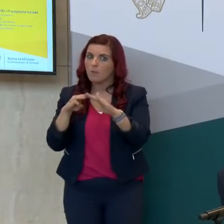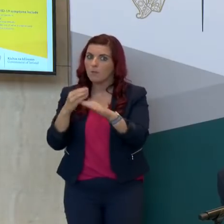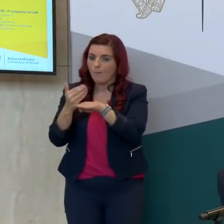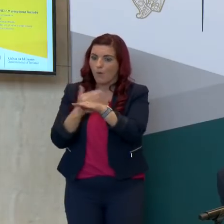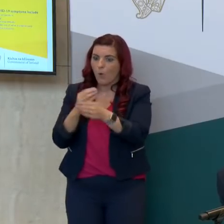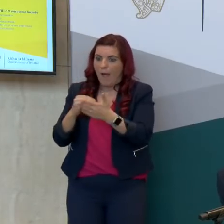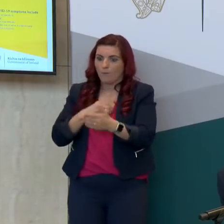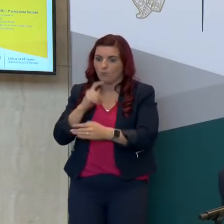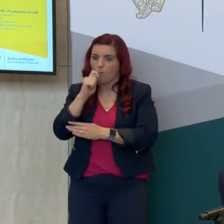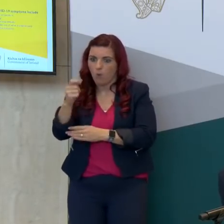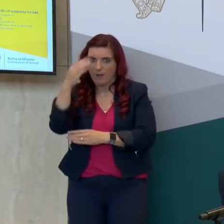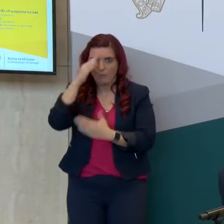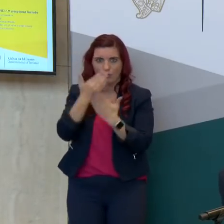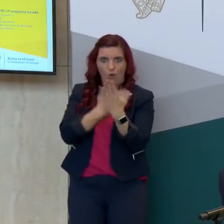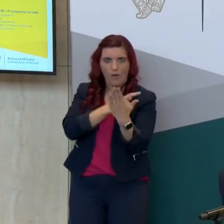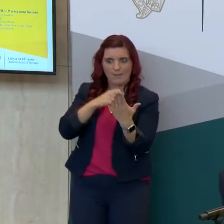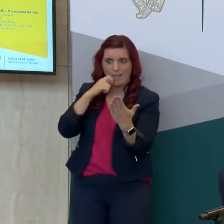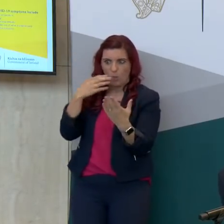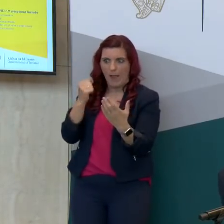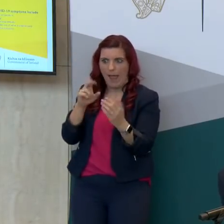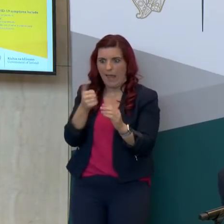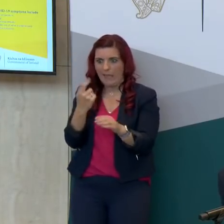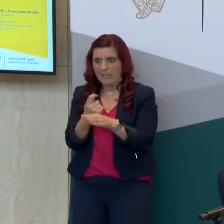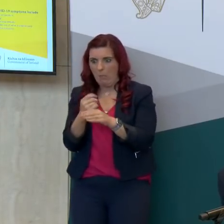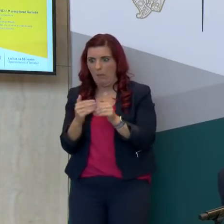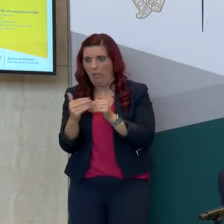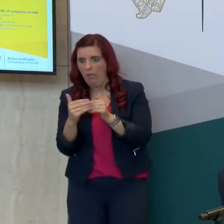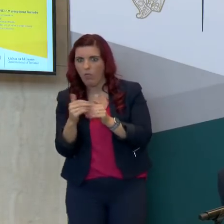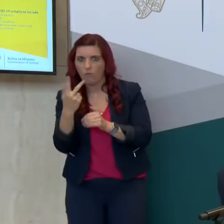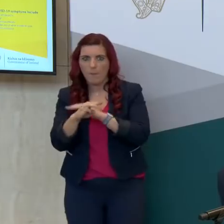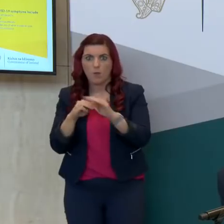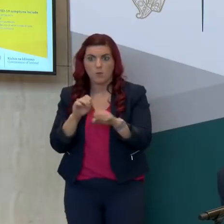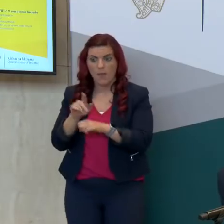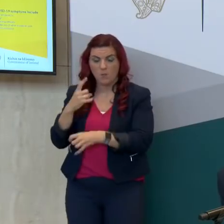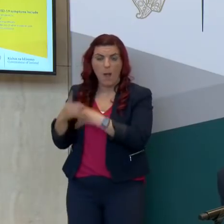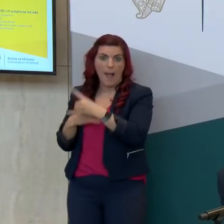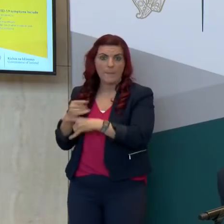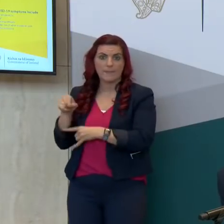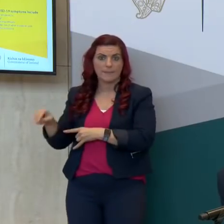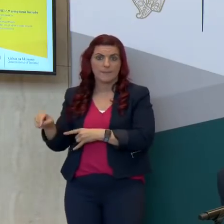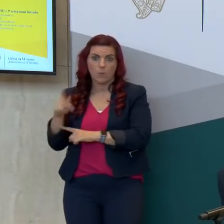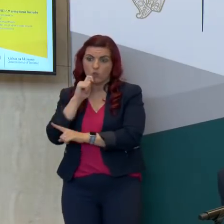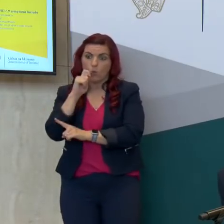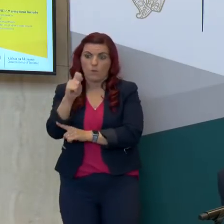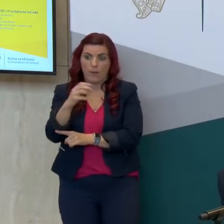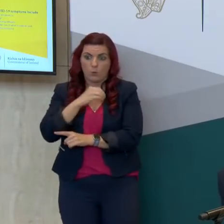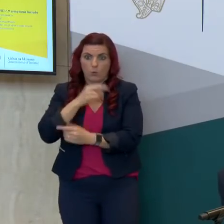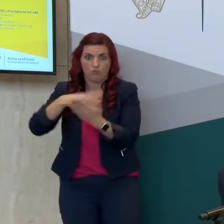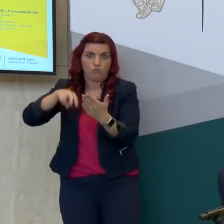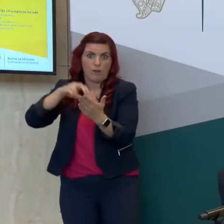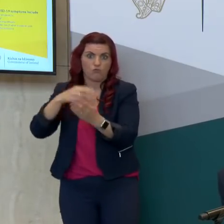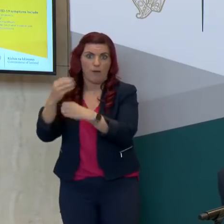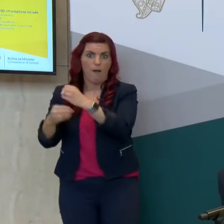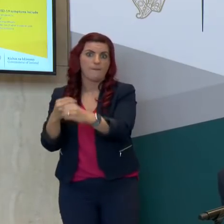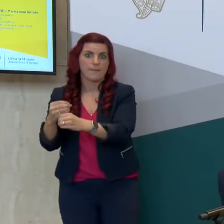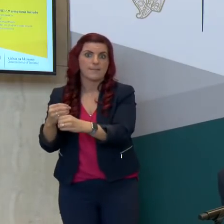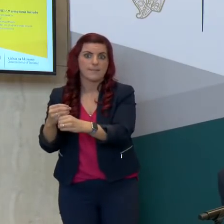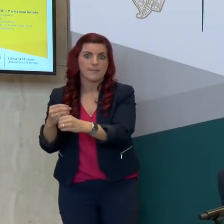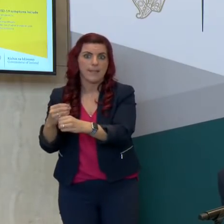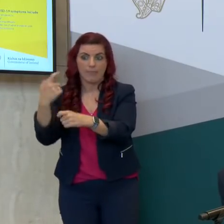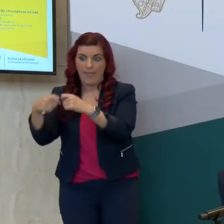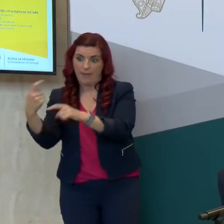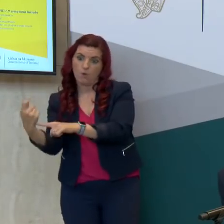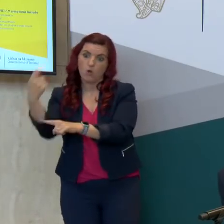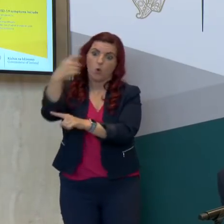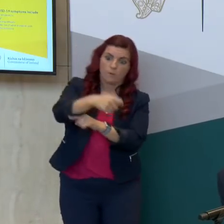So it's not that there was anything out of the ordinary. They were notified the General Registrar's Office, in turn notified to